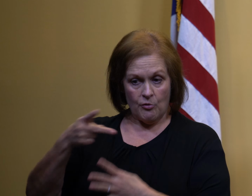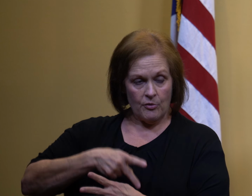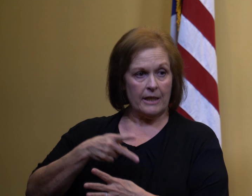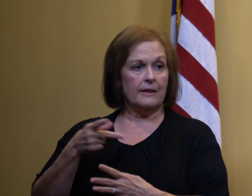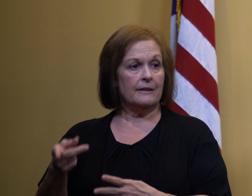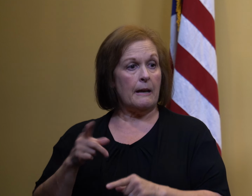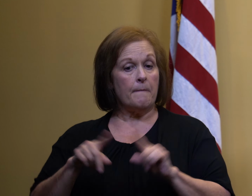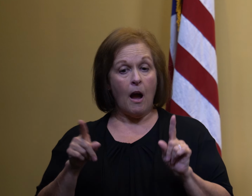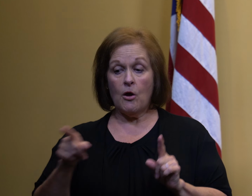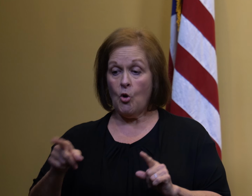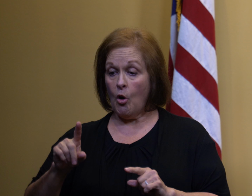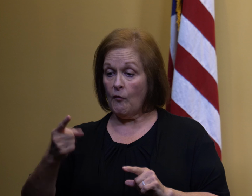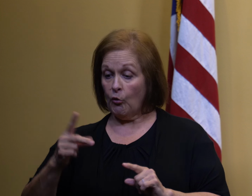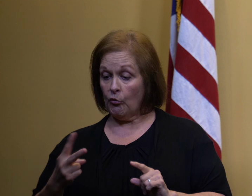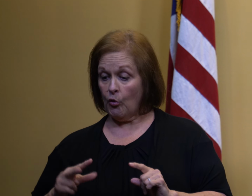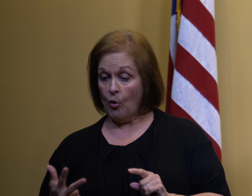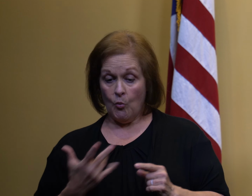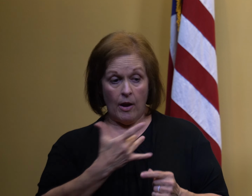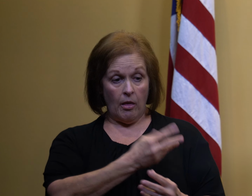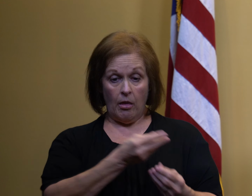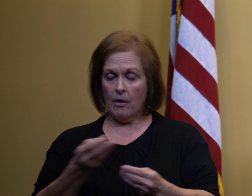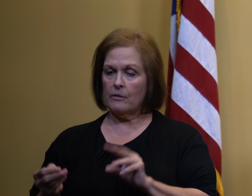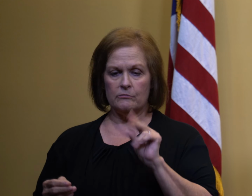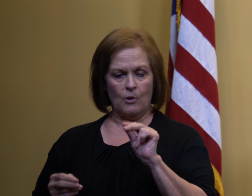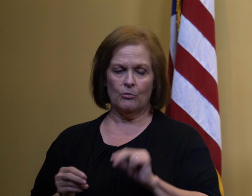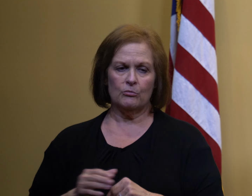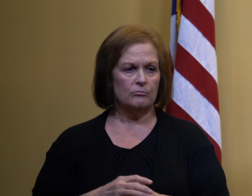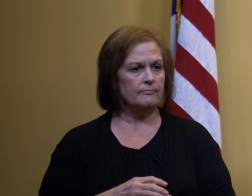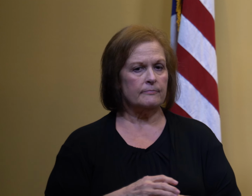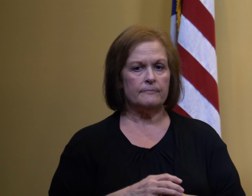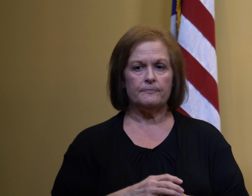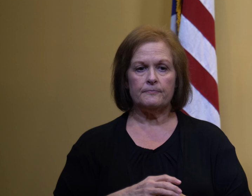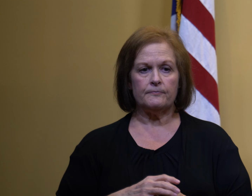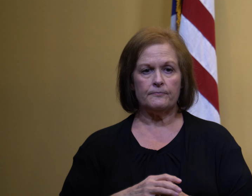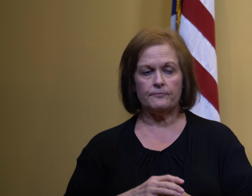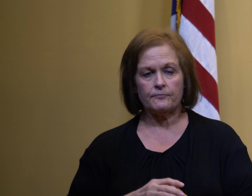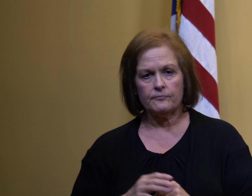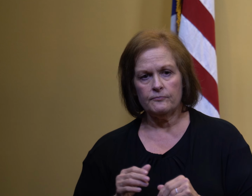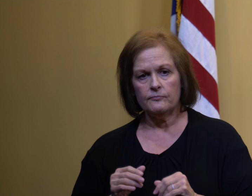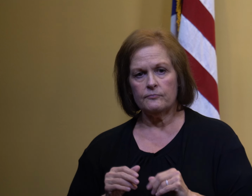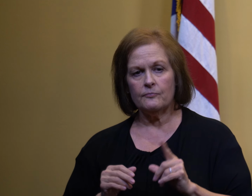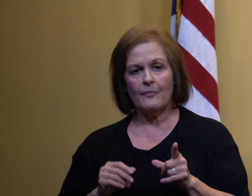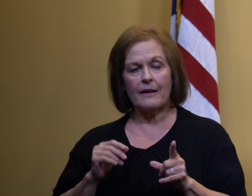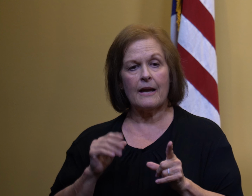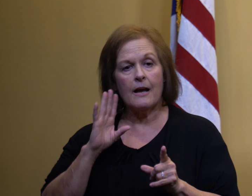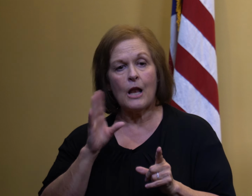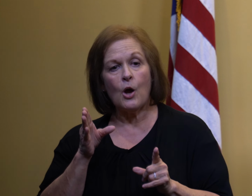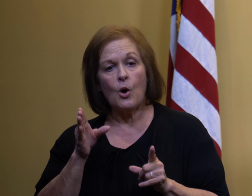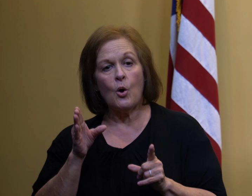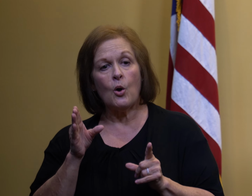no second tier. There is Hay, and then Jordan with WGNO. Also related, hi, nice to meet